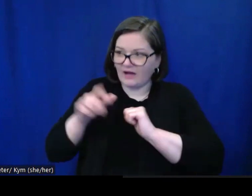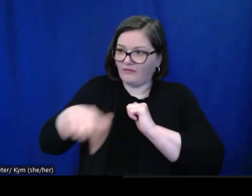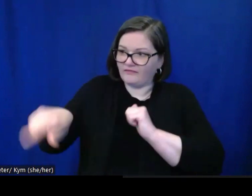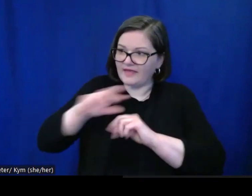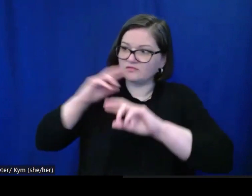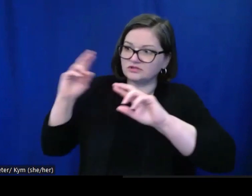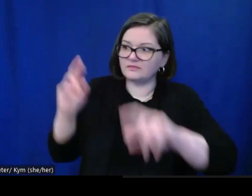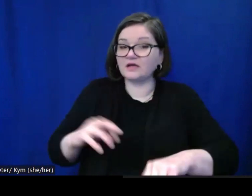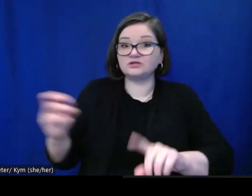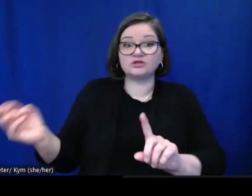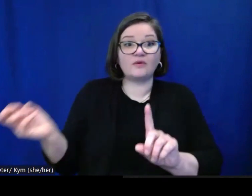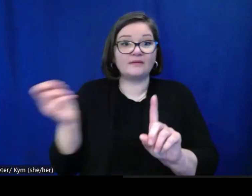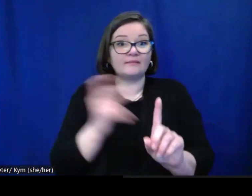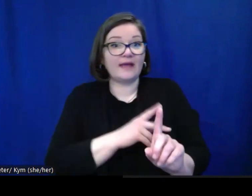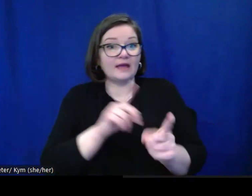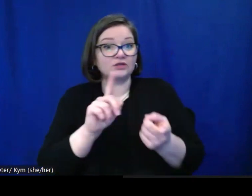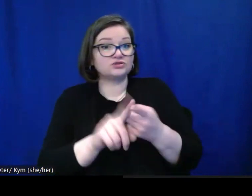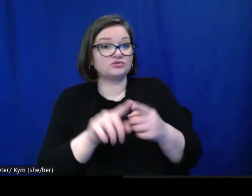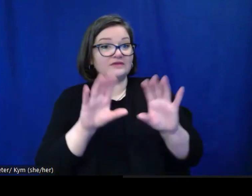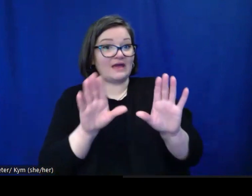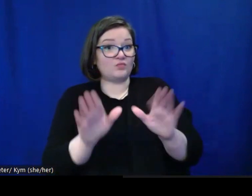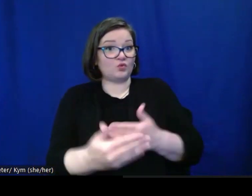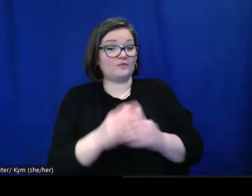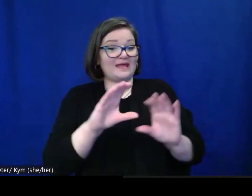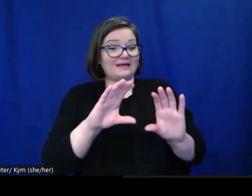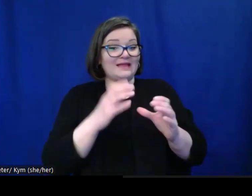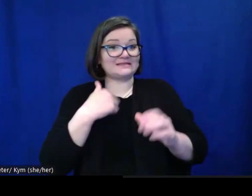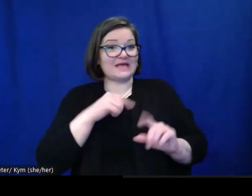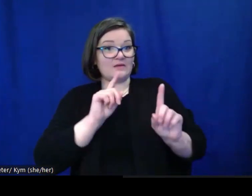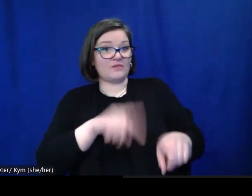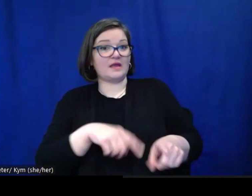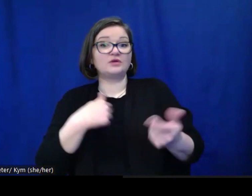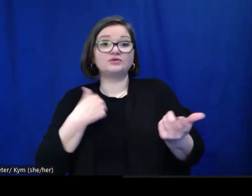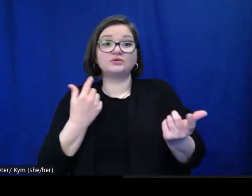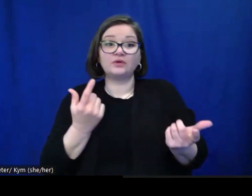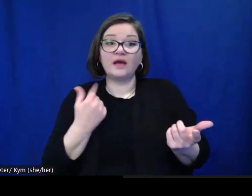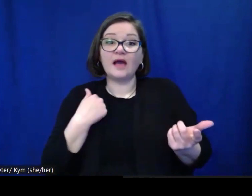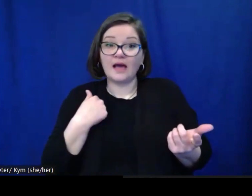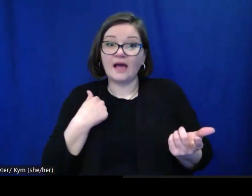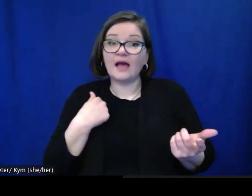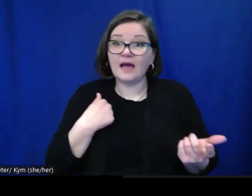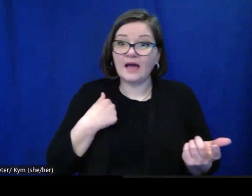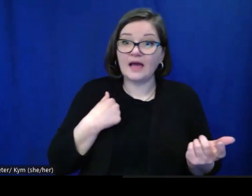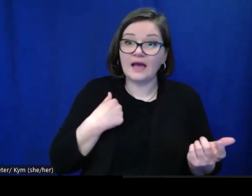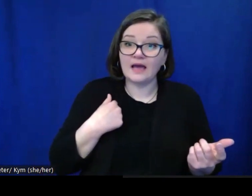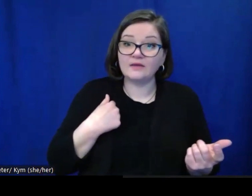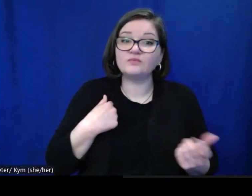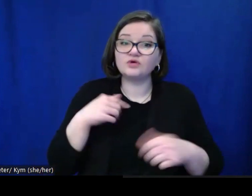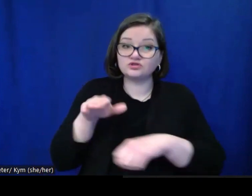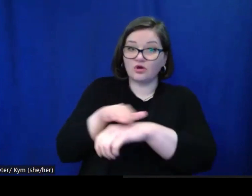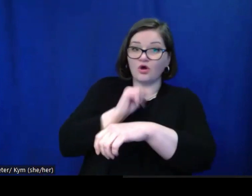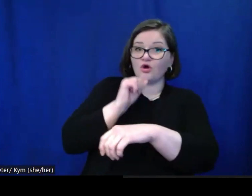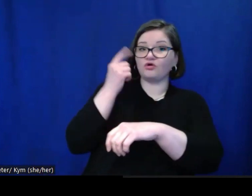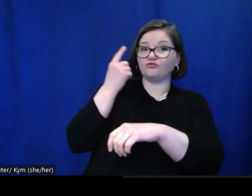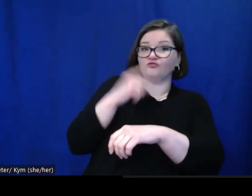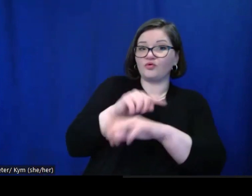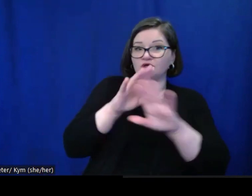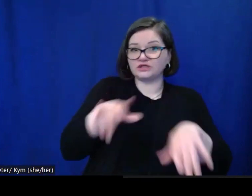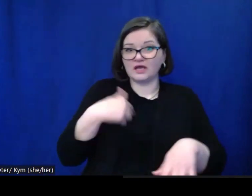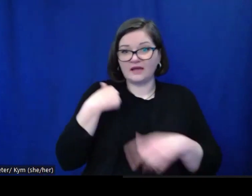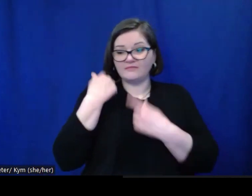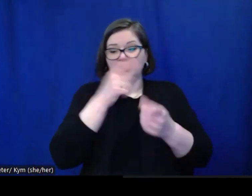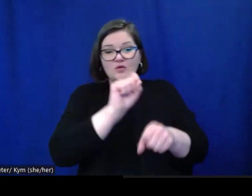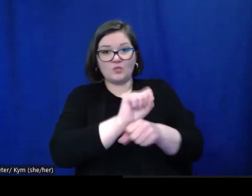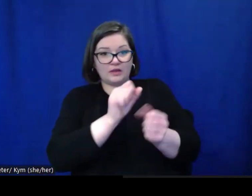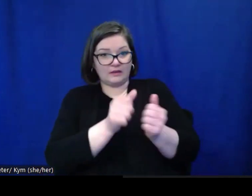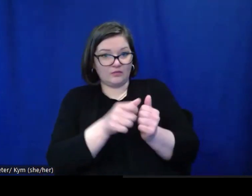classroom, the classroom I attended, I was called out for a child that I had been working with, having a